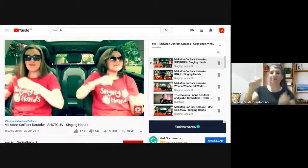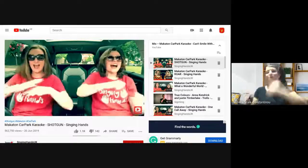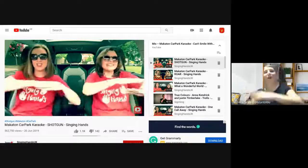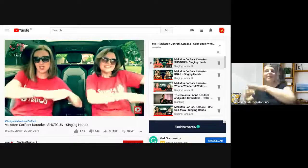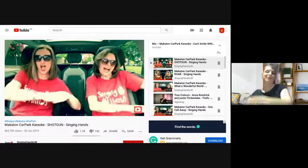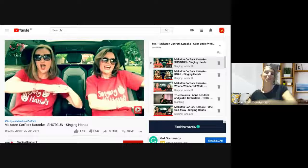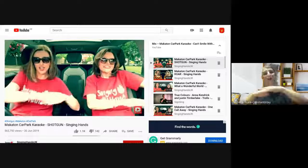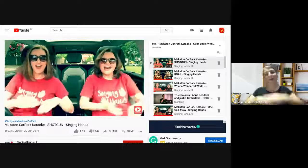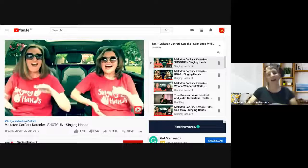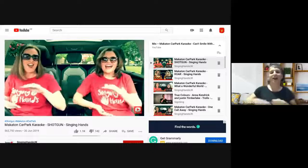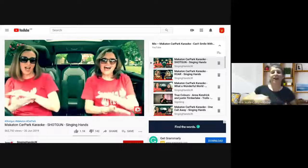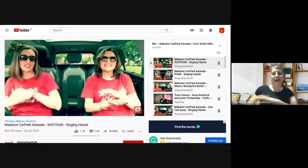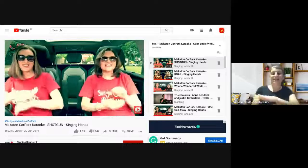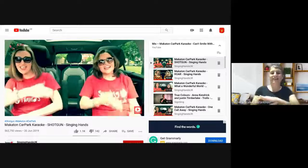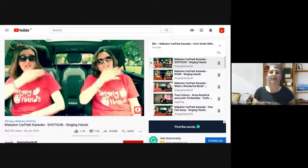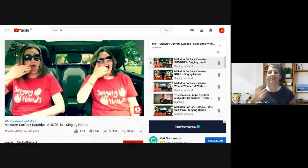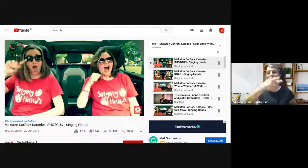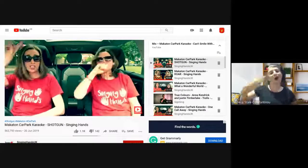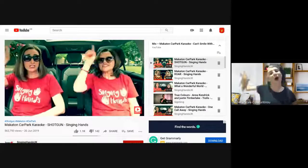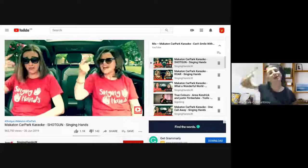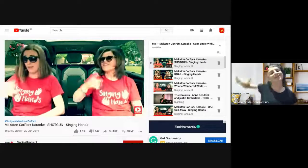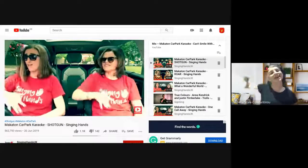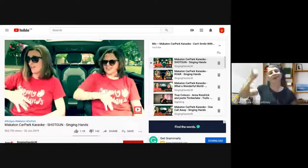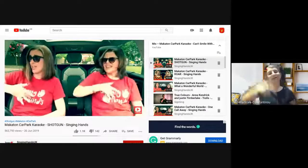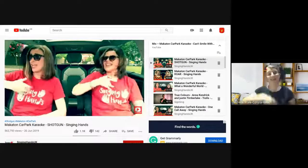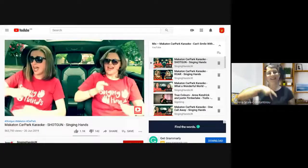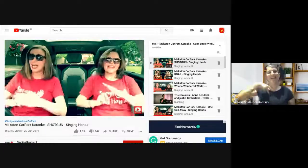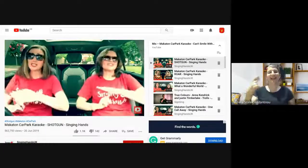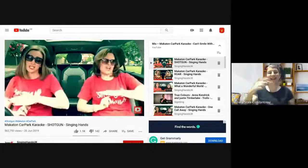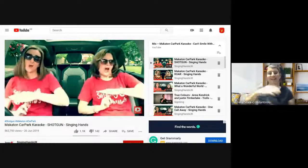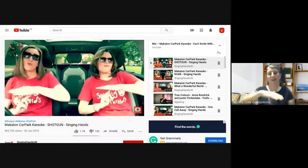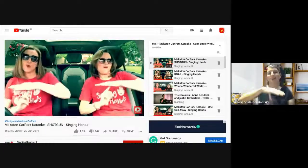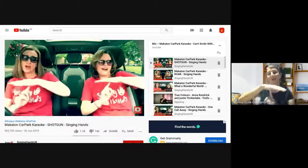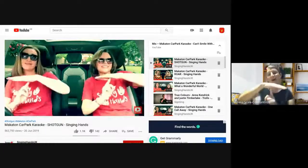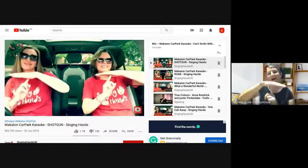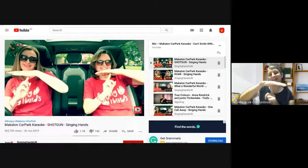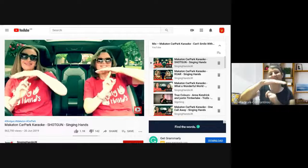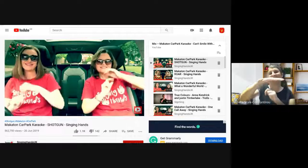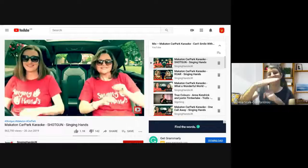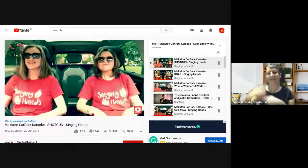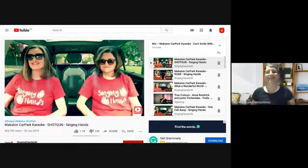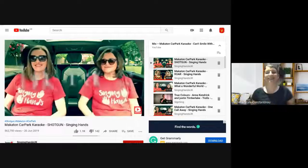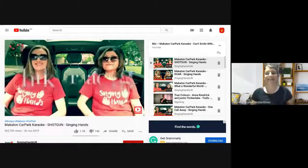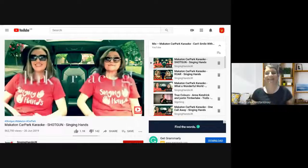I'll be riding shotgun underneath the hot sun, feeling like someone.